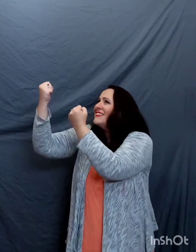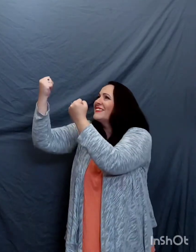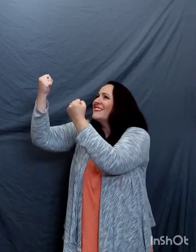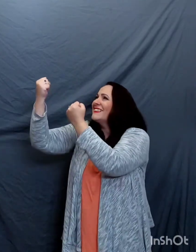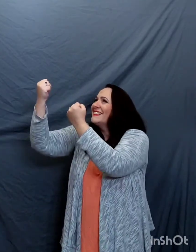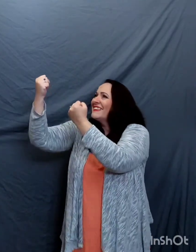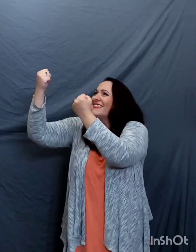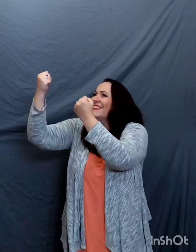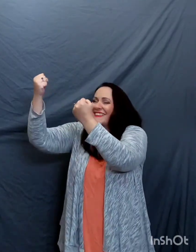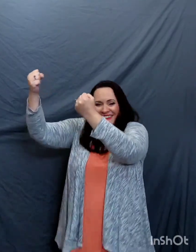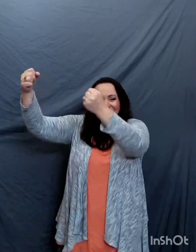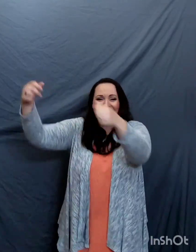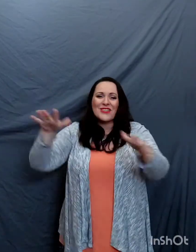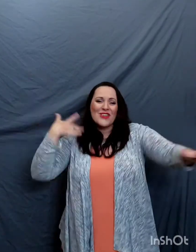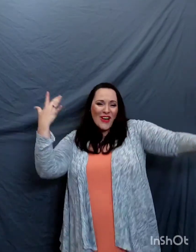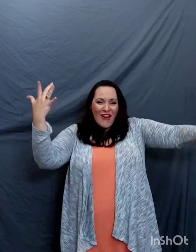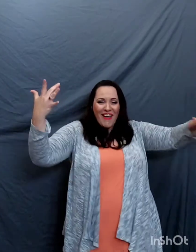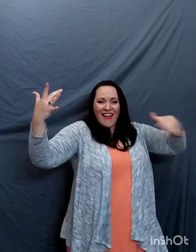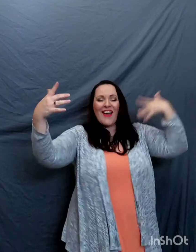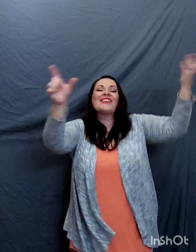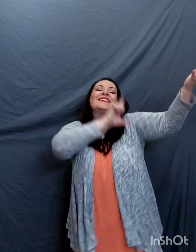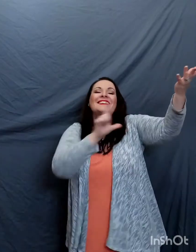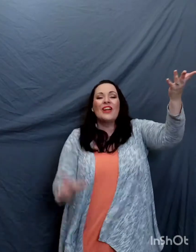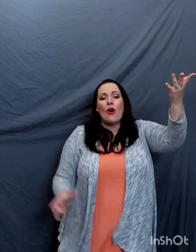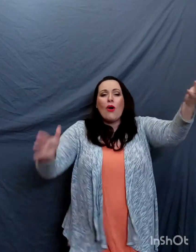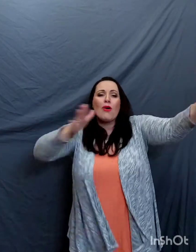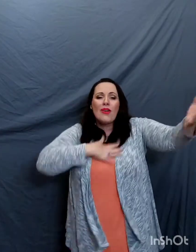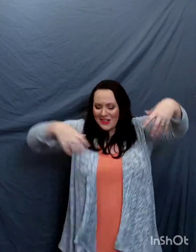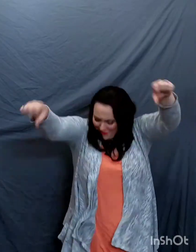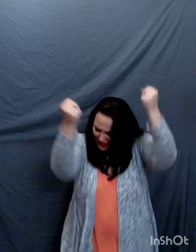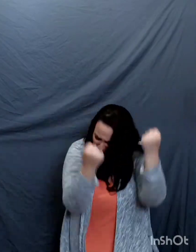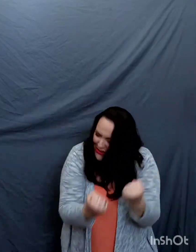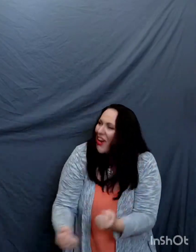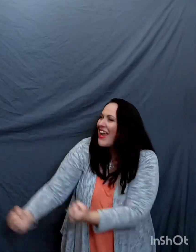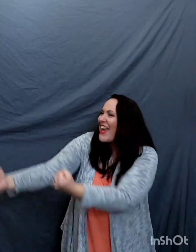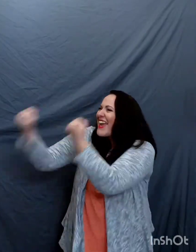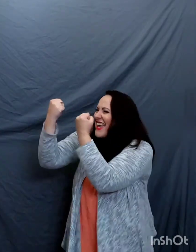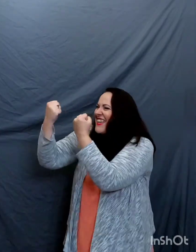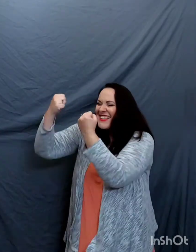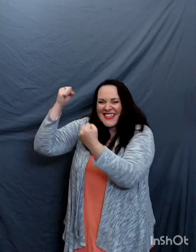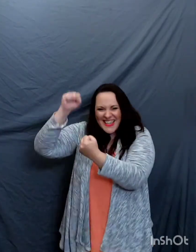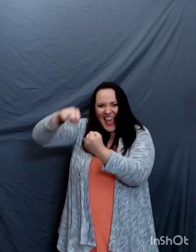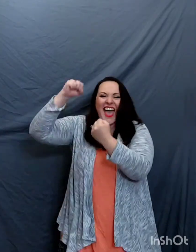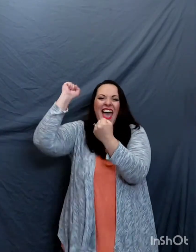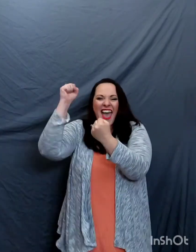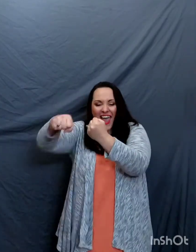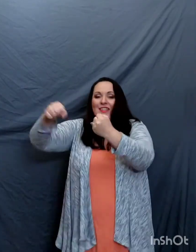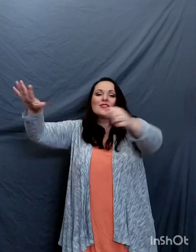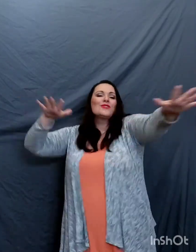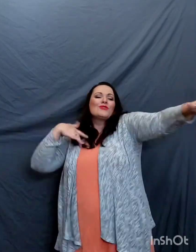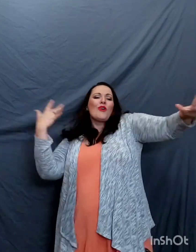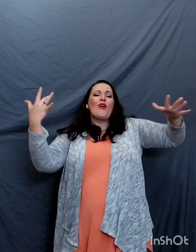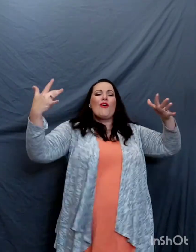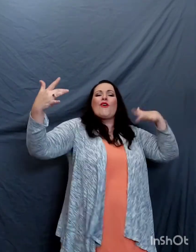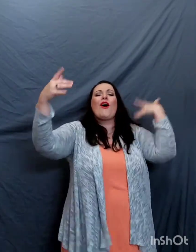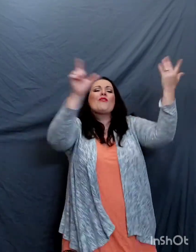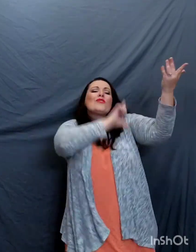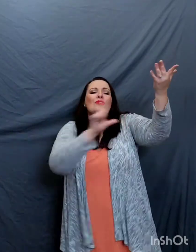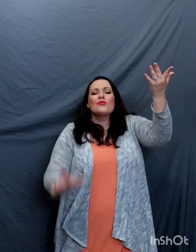The joy of the Lord is my strength The joy of the